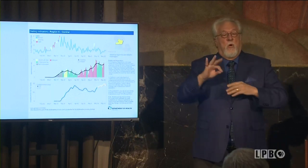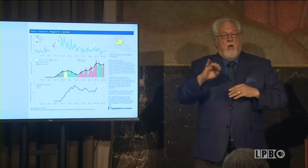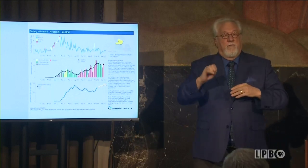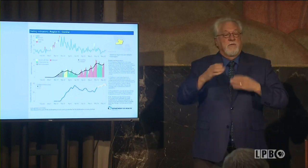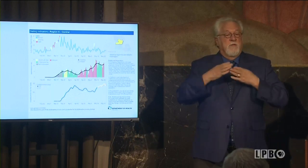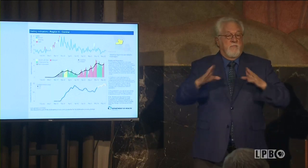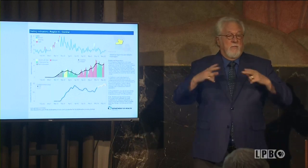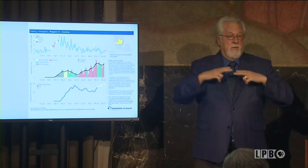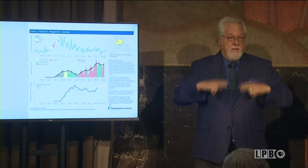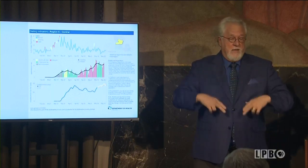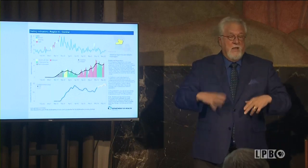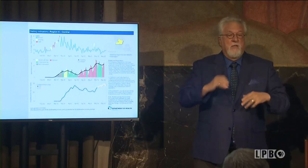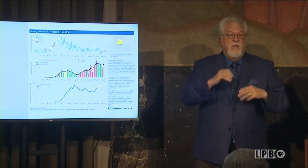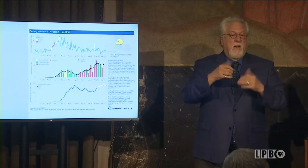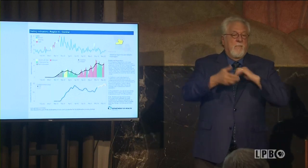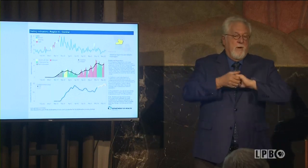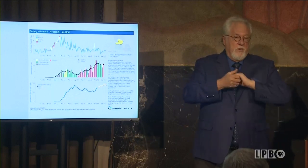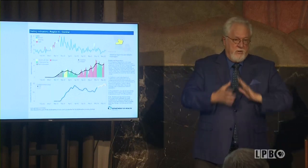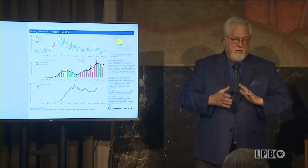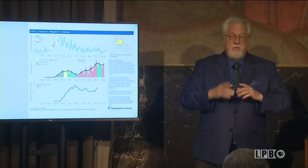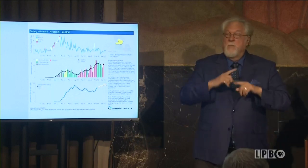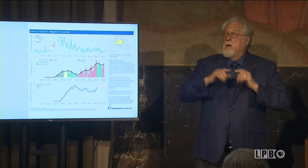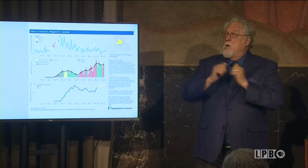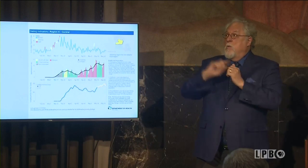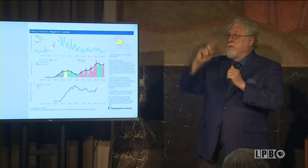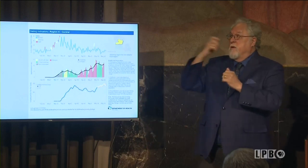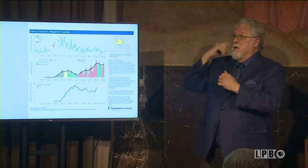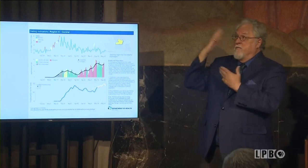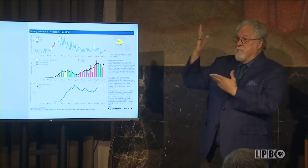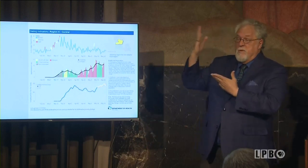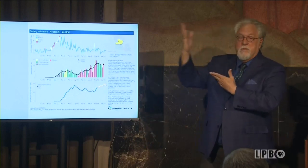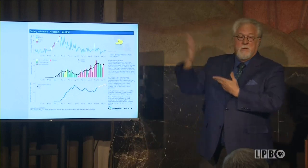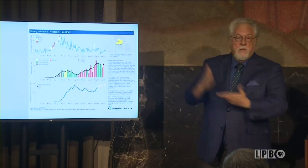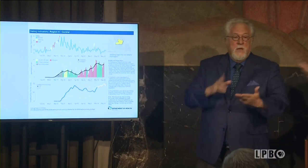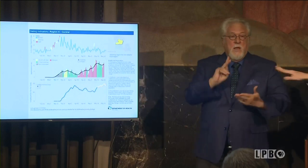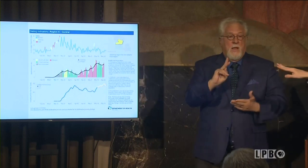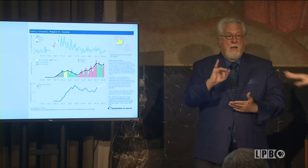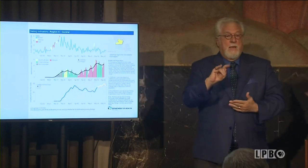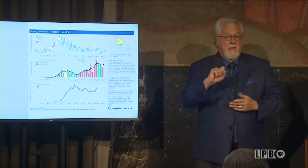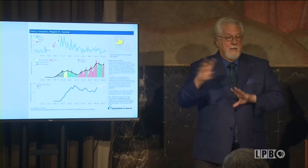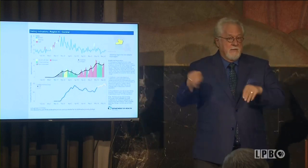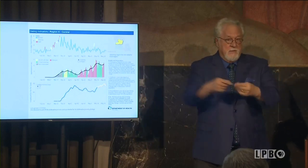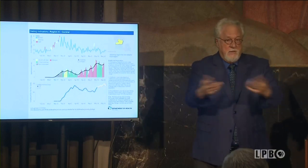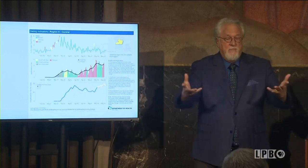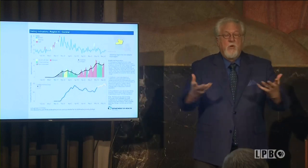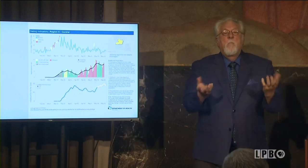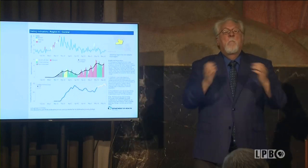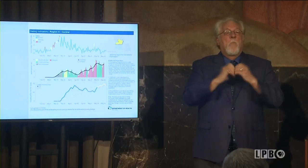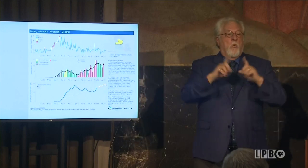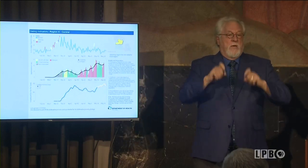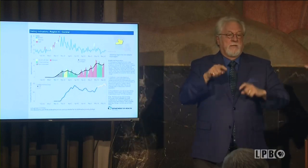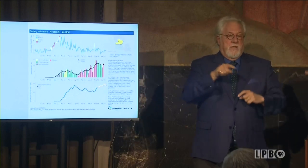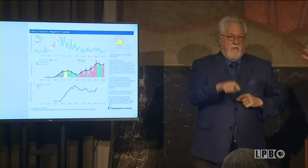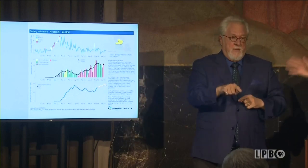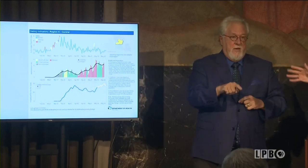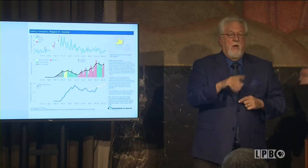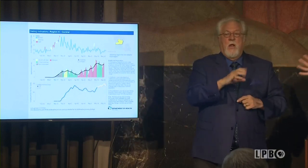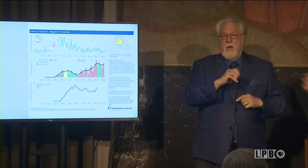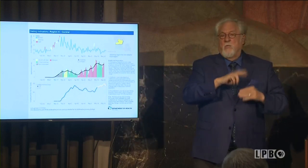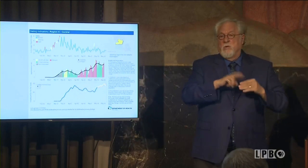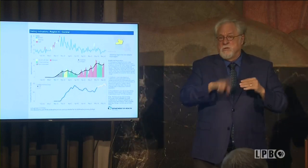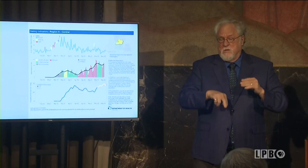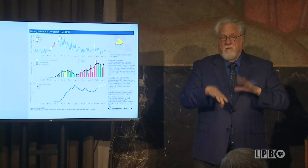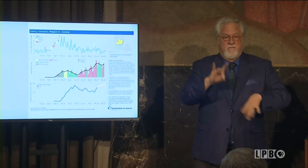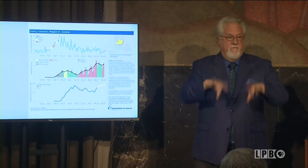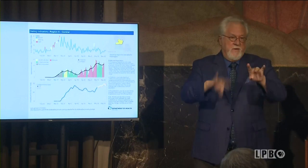through the help of the federal government with supply specimen collection kits, we've been able to get a lot more testing into that region. And as a result, we're